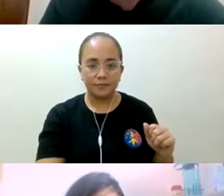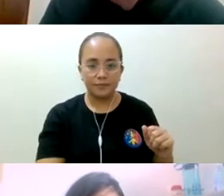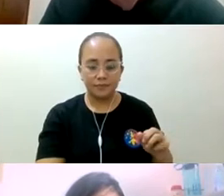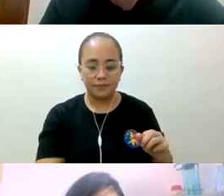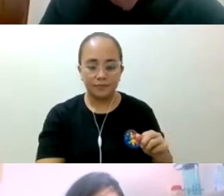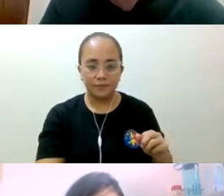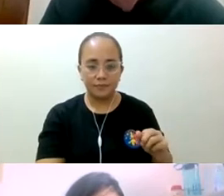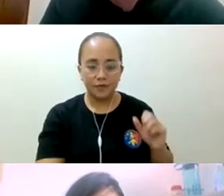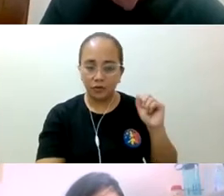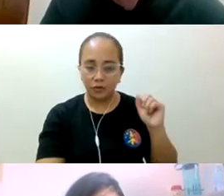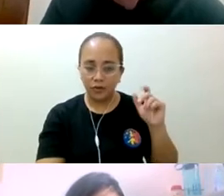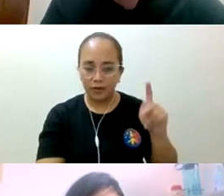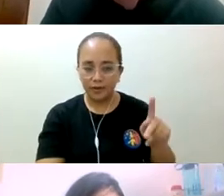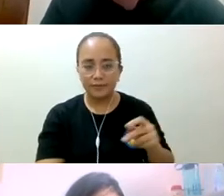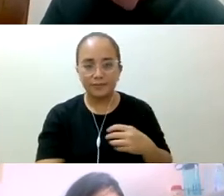Okay.